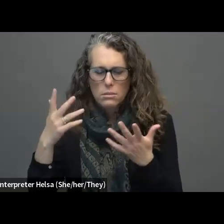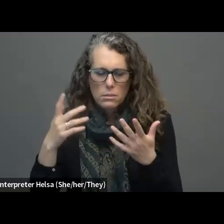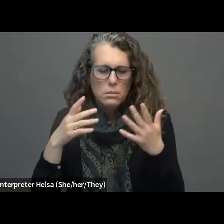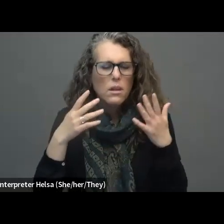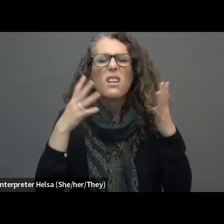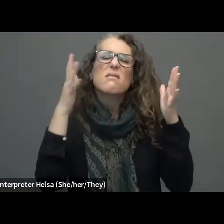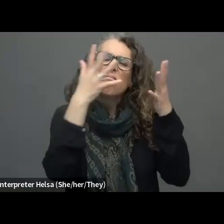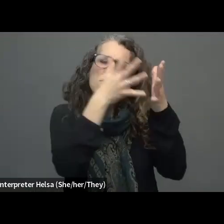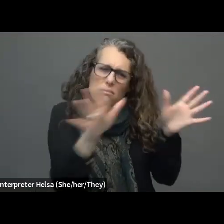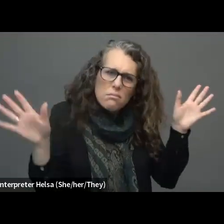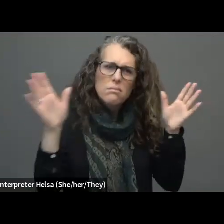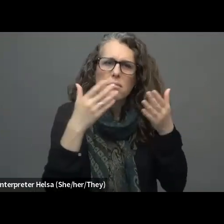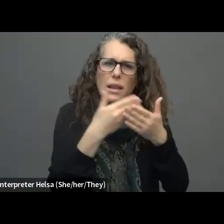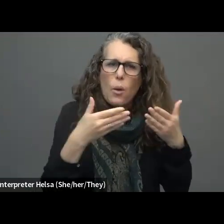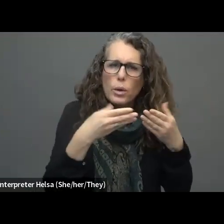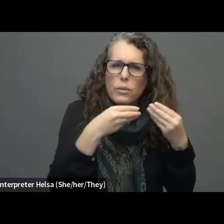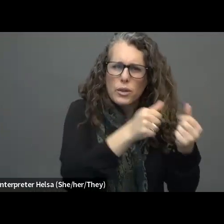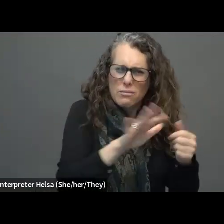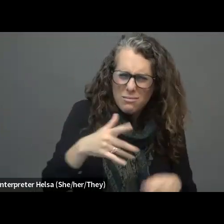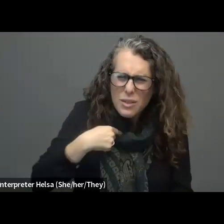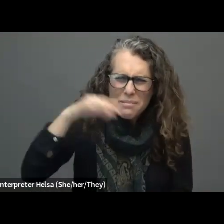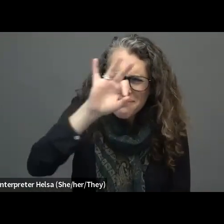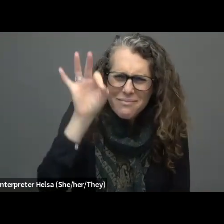any scales on sign language that